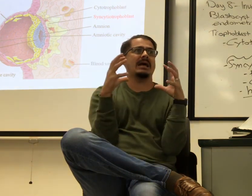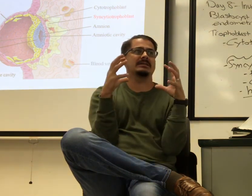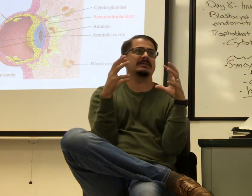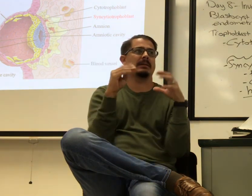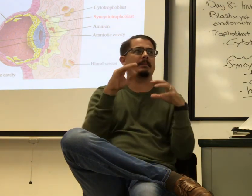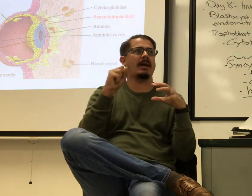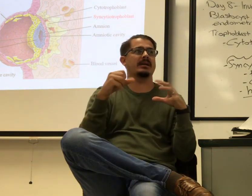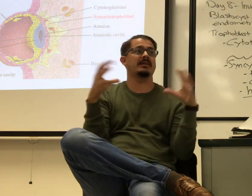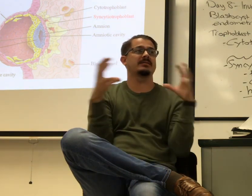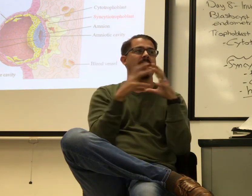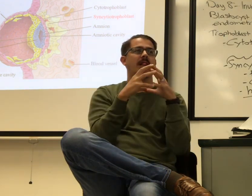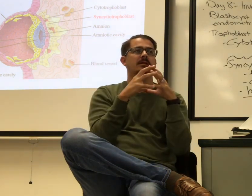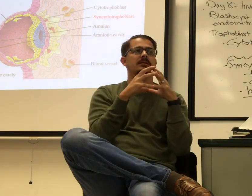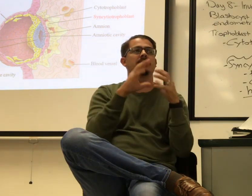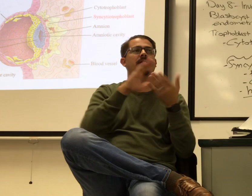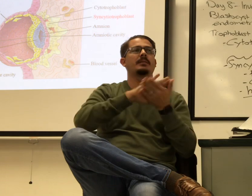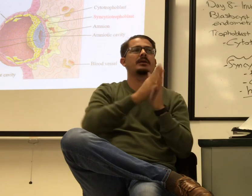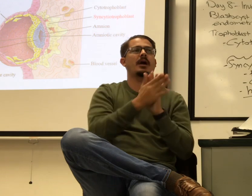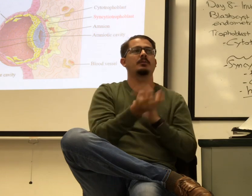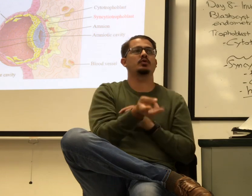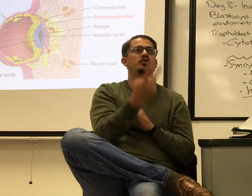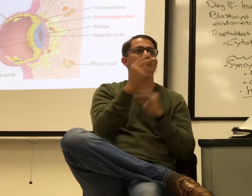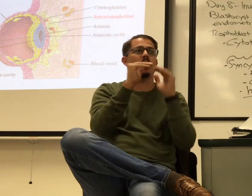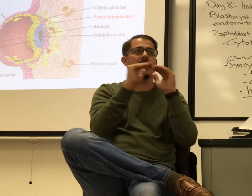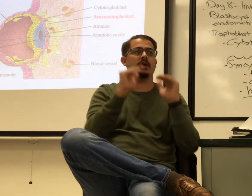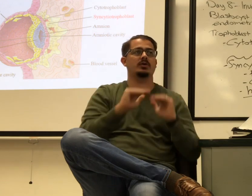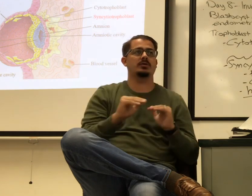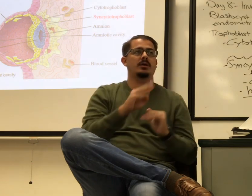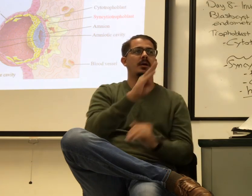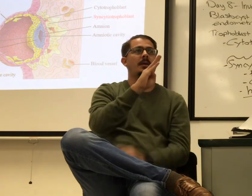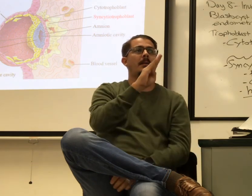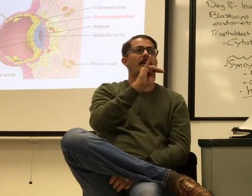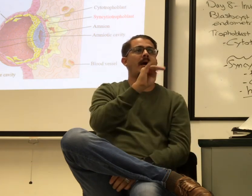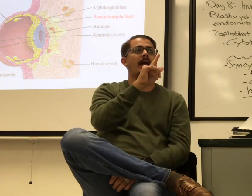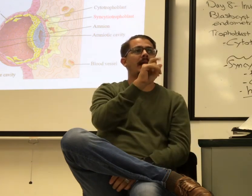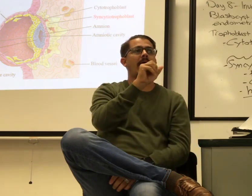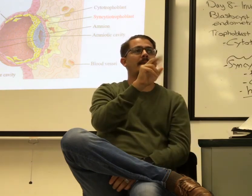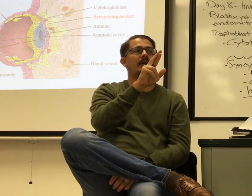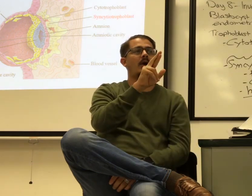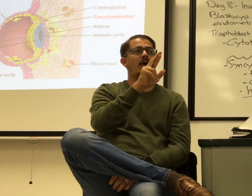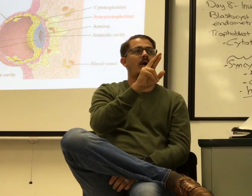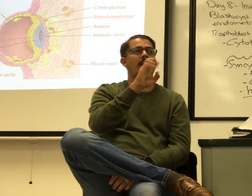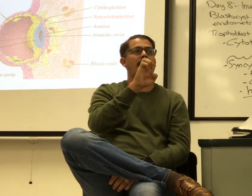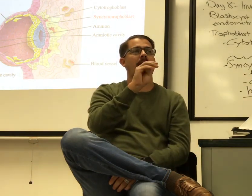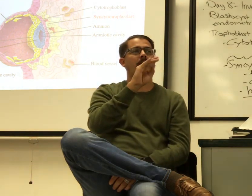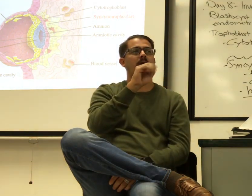They have organized into two layers called the bilaminar embryonic disc.